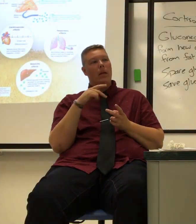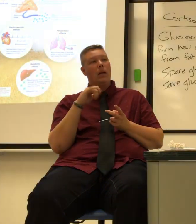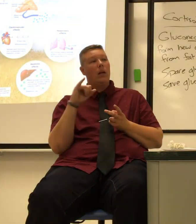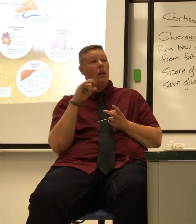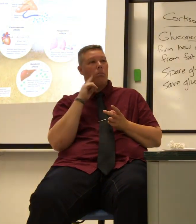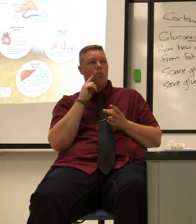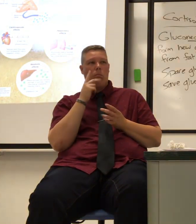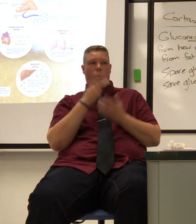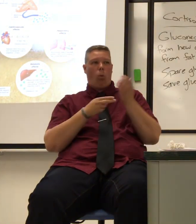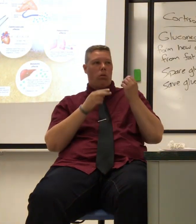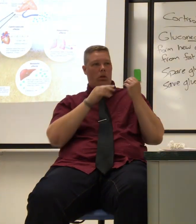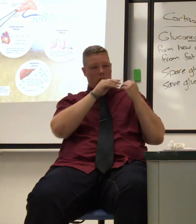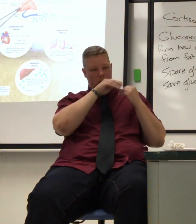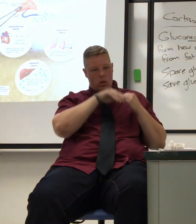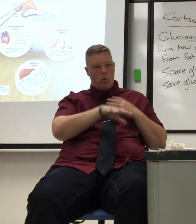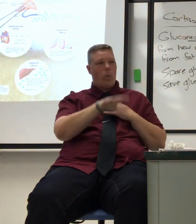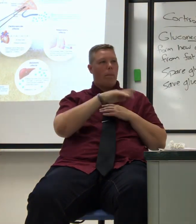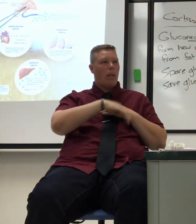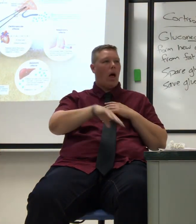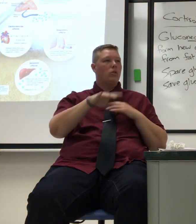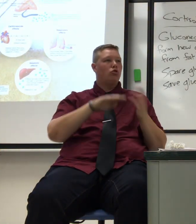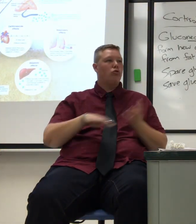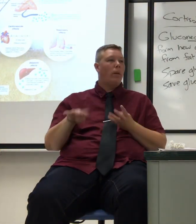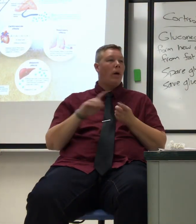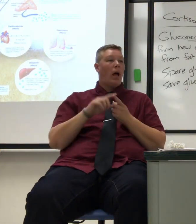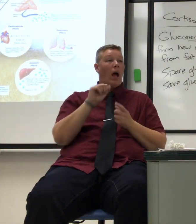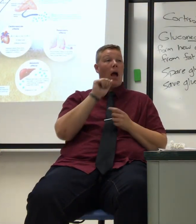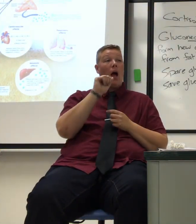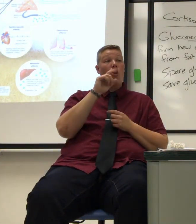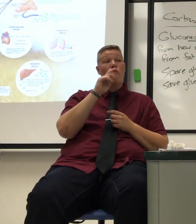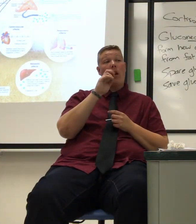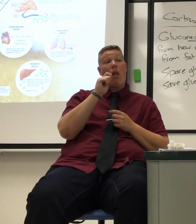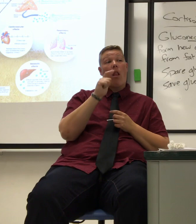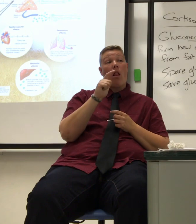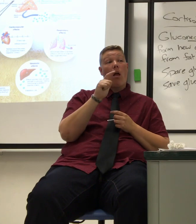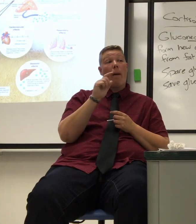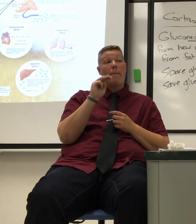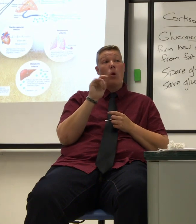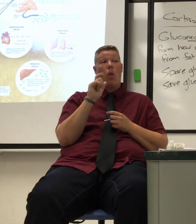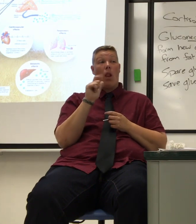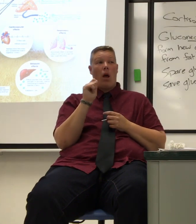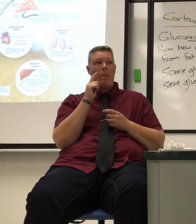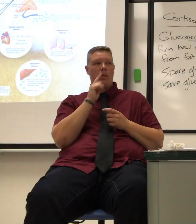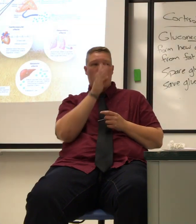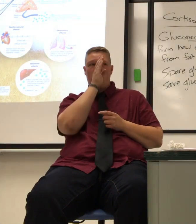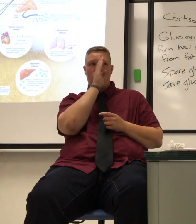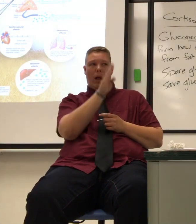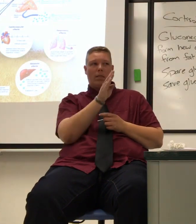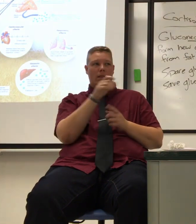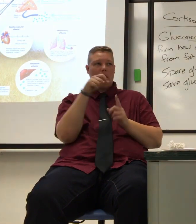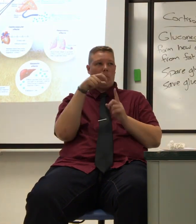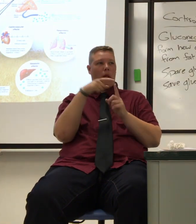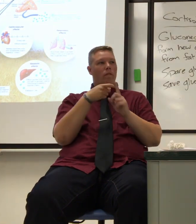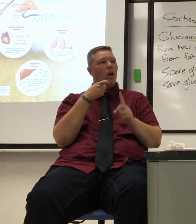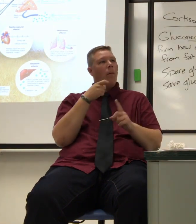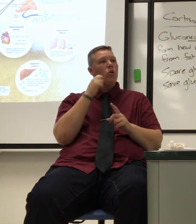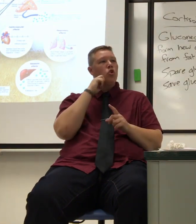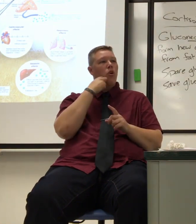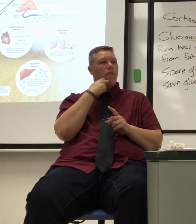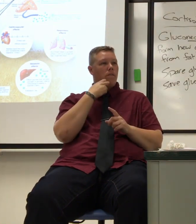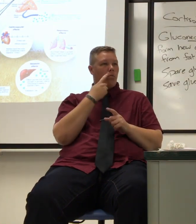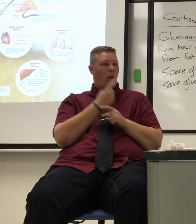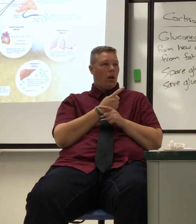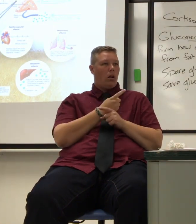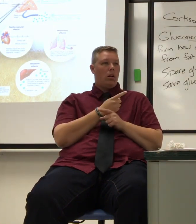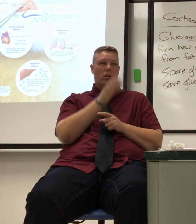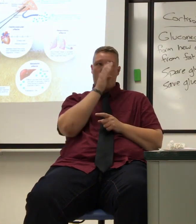stress response. There's the adrenal medulla being directly stimulated by a nerve. Remember I taught that last time?